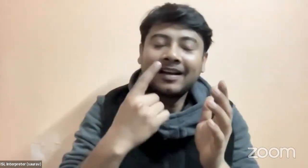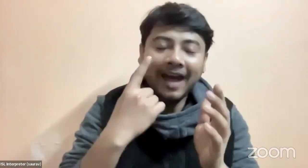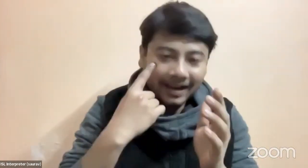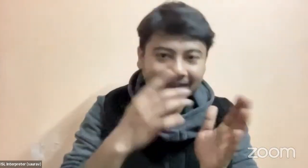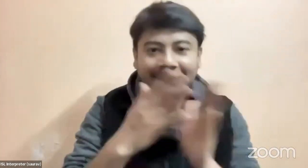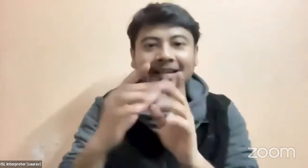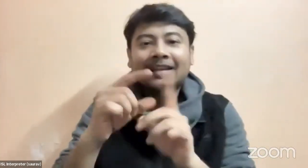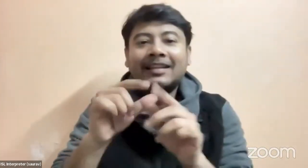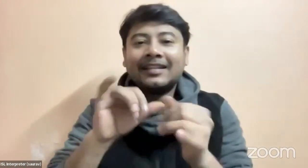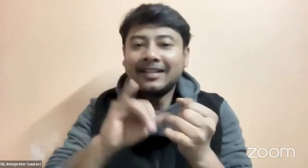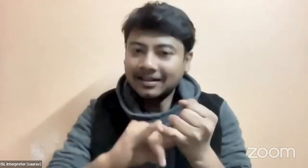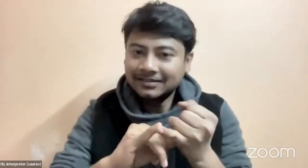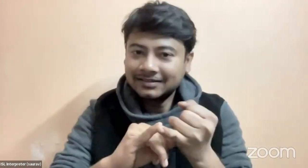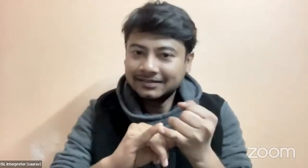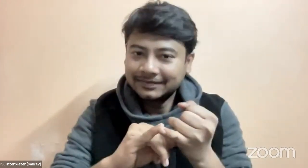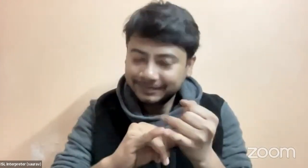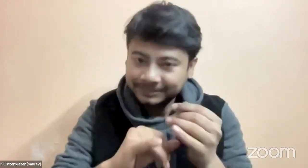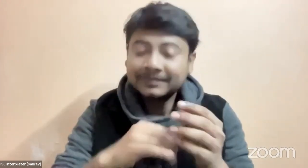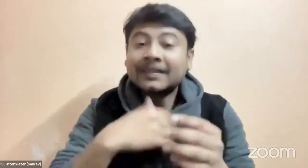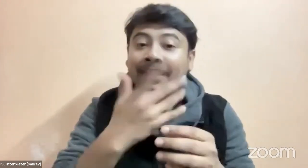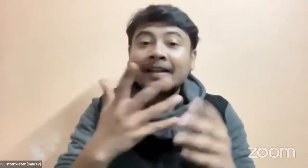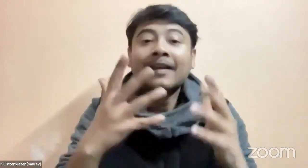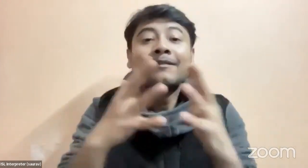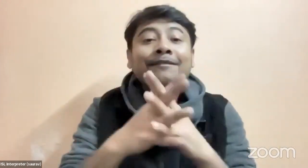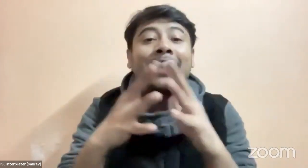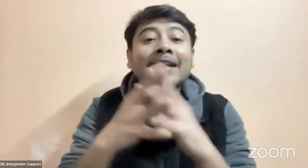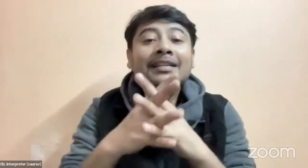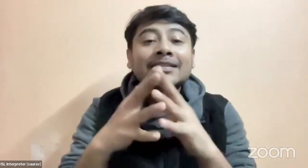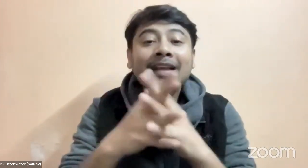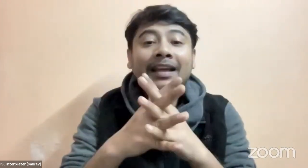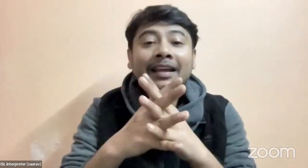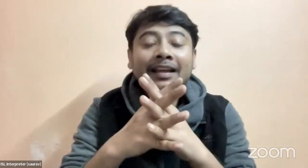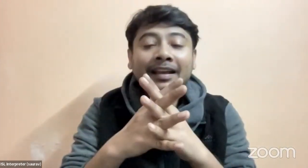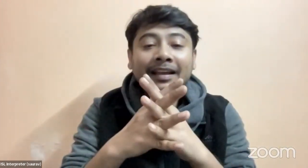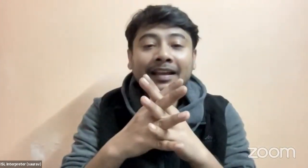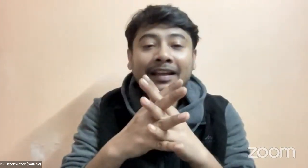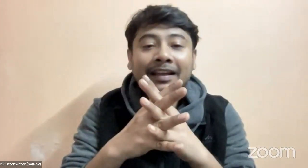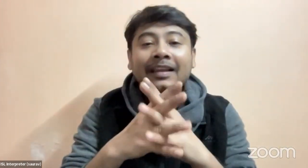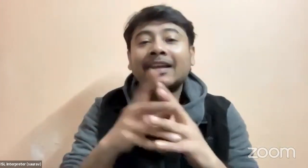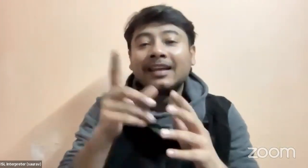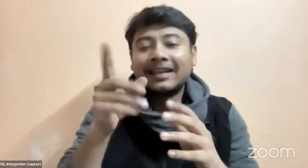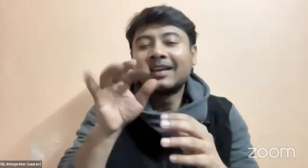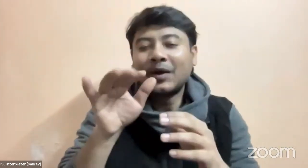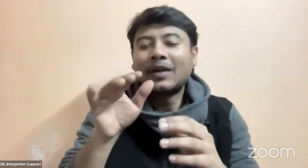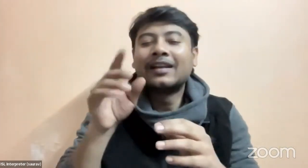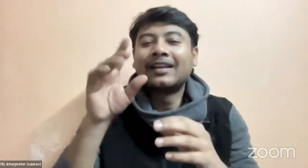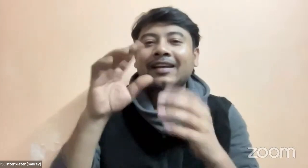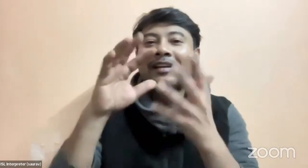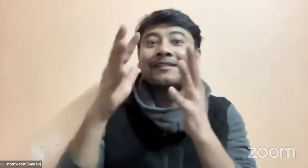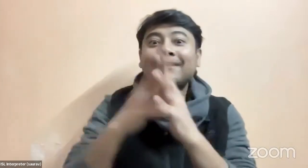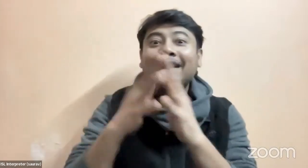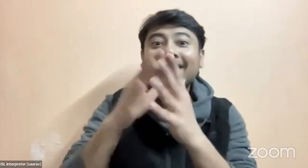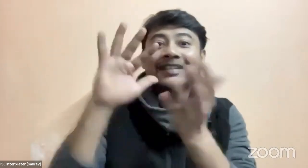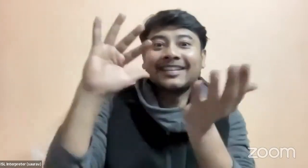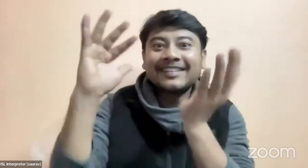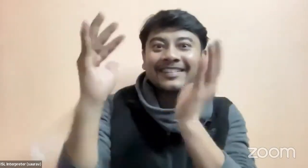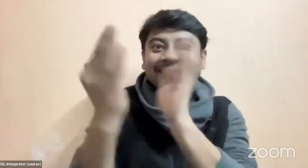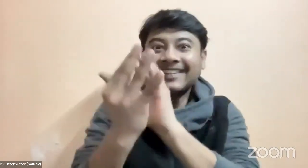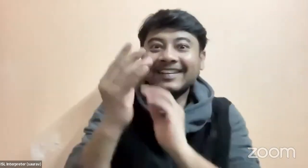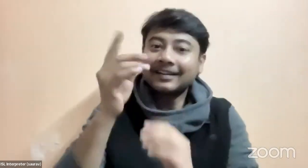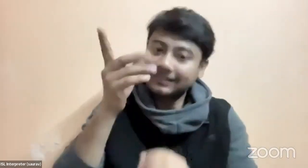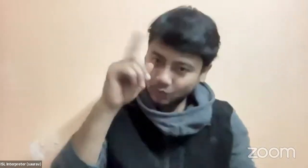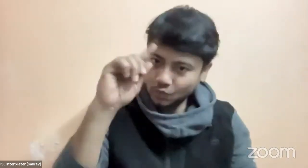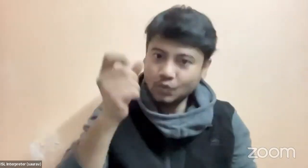Brahaspati is the guru of all the demigods, guru of Indra, Chandra, and other demigods.